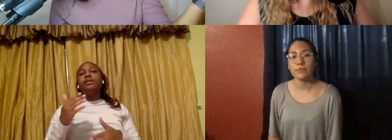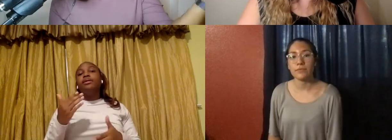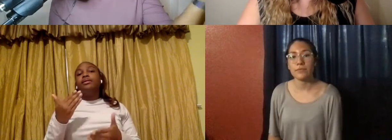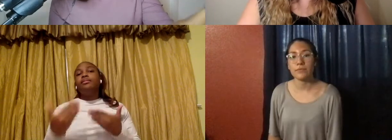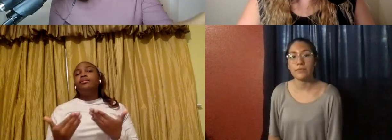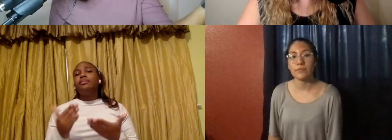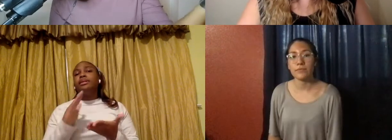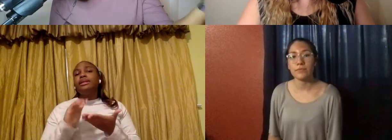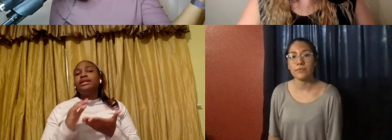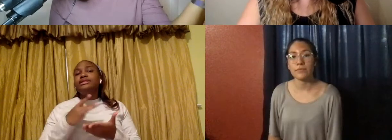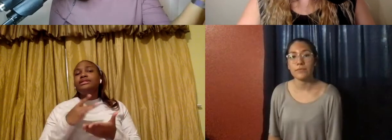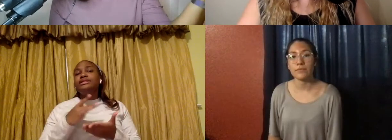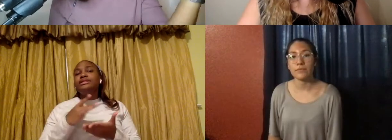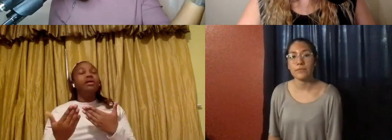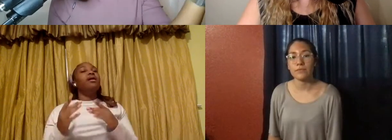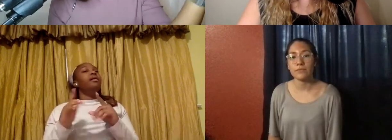to shave, or